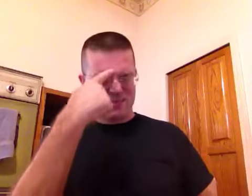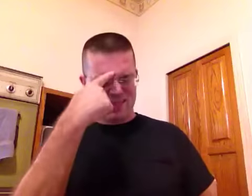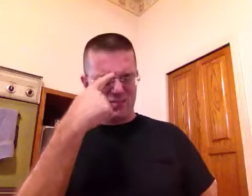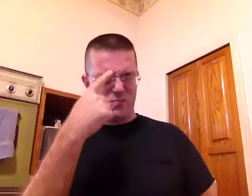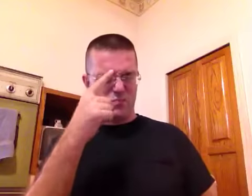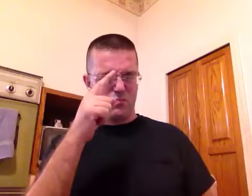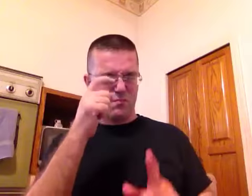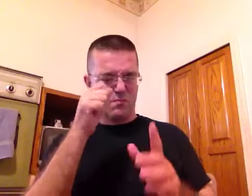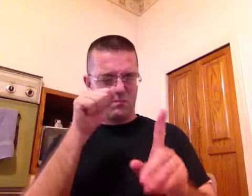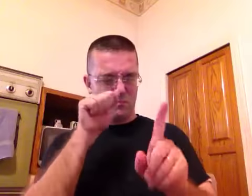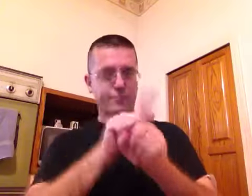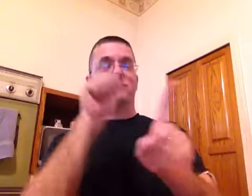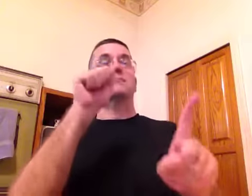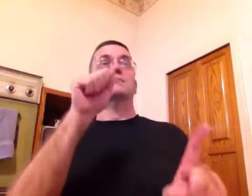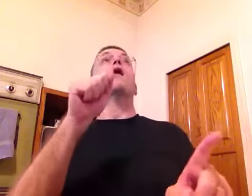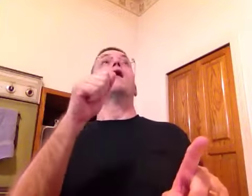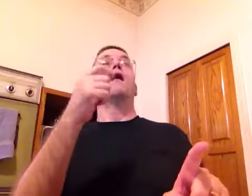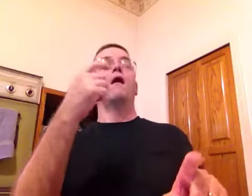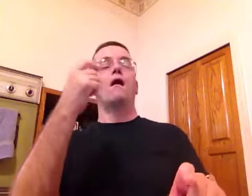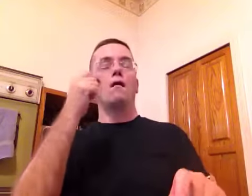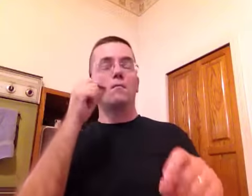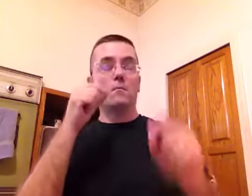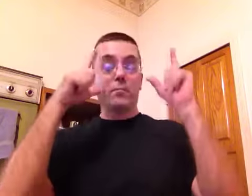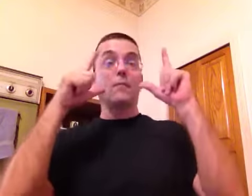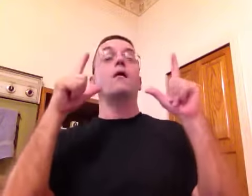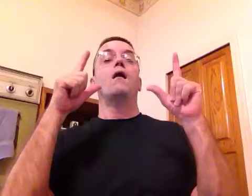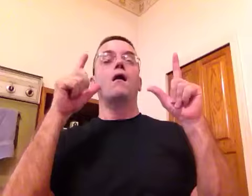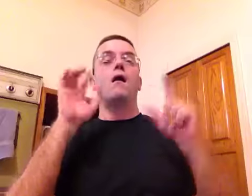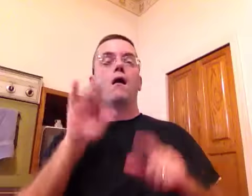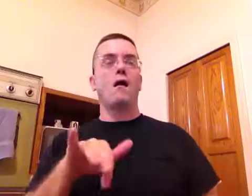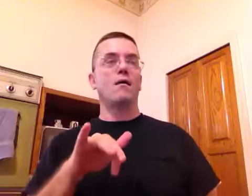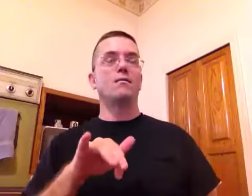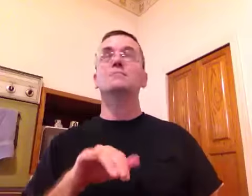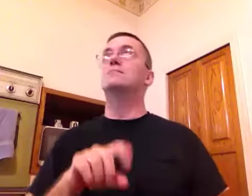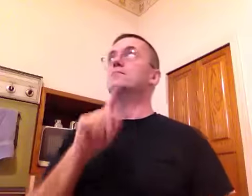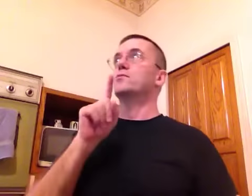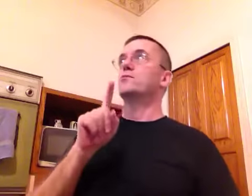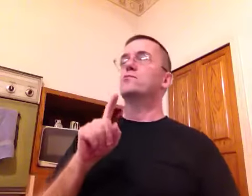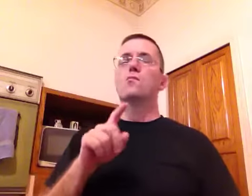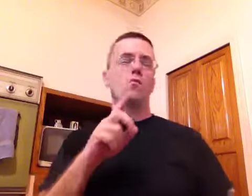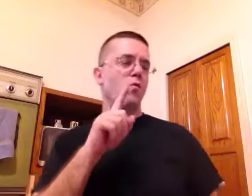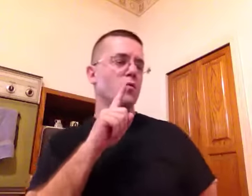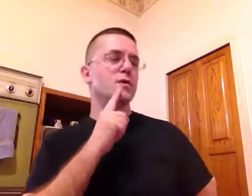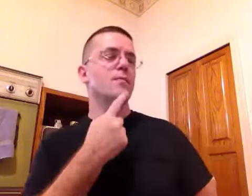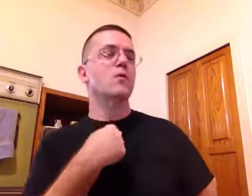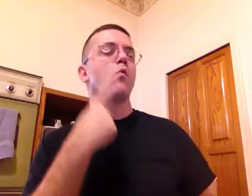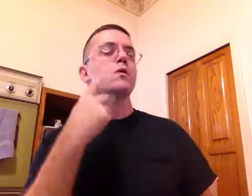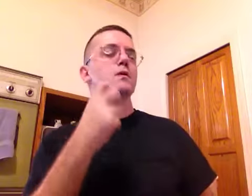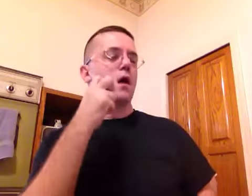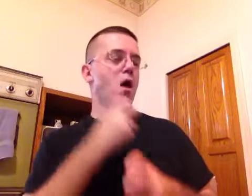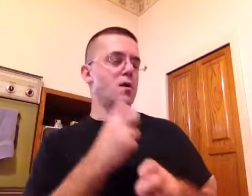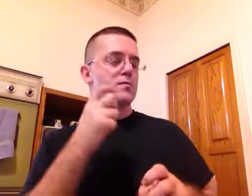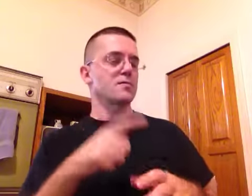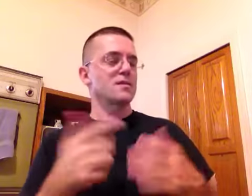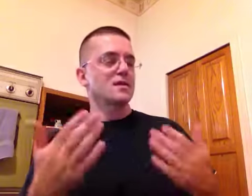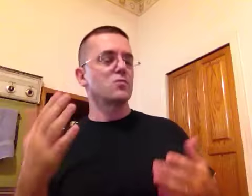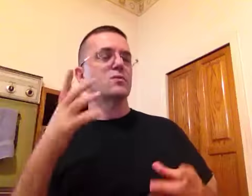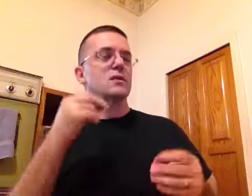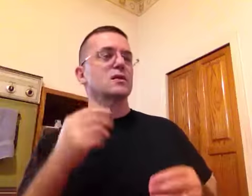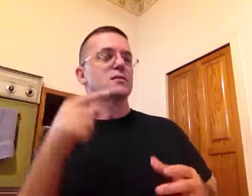and you go, there it is. Yes. Well, congratulations. What was the hardest thing you did during this 28 months? I would say every time the girls wanted